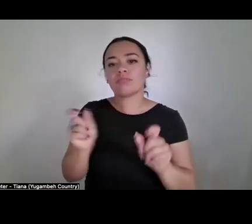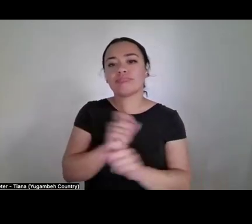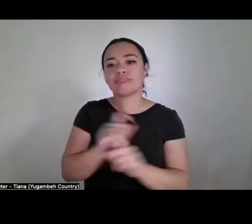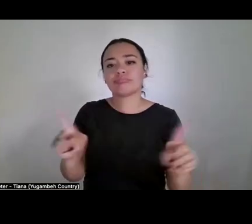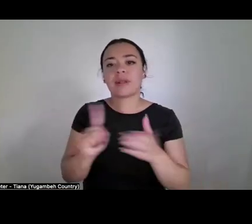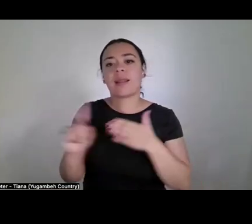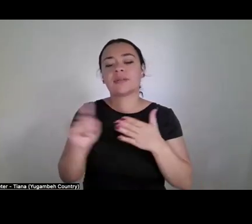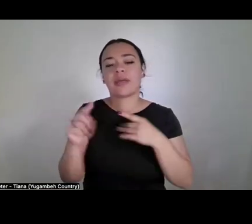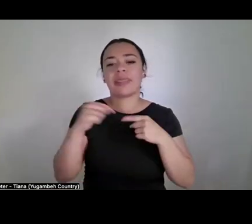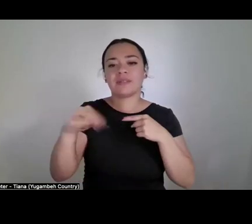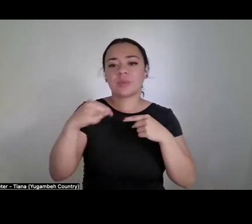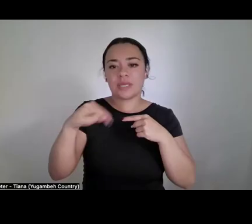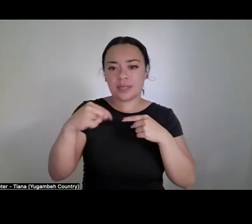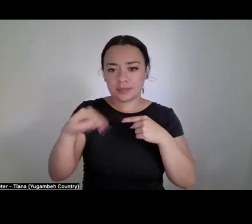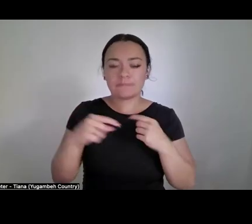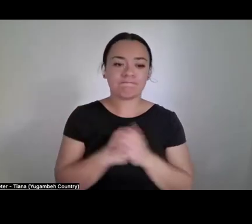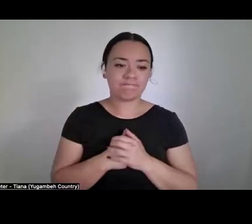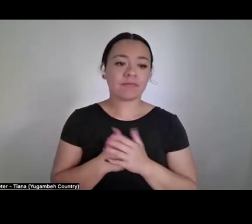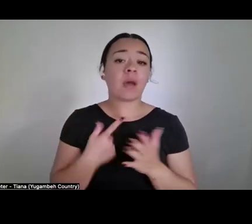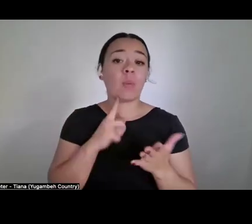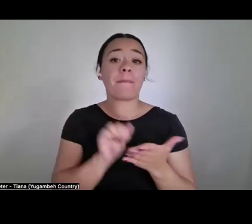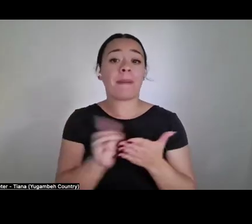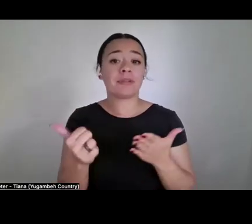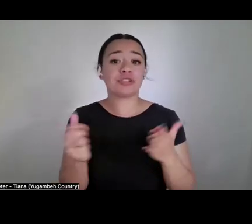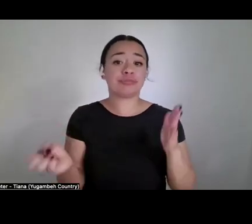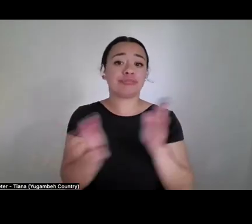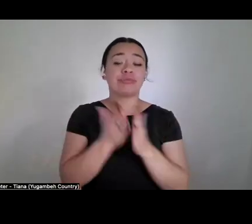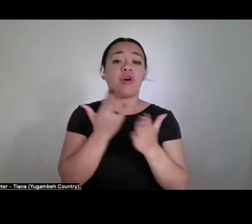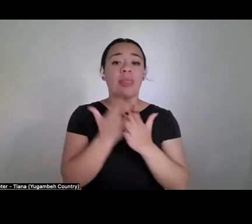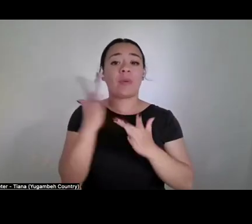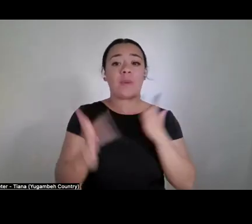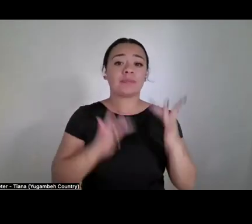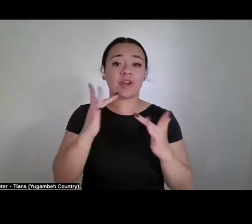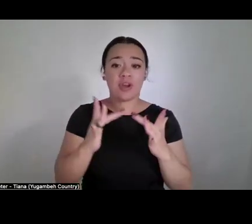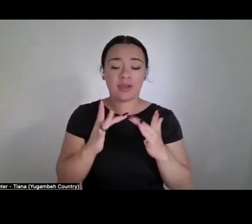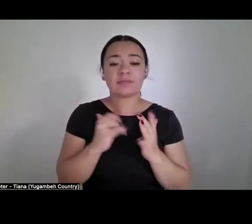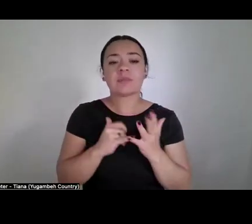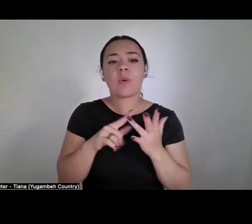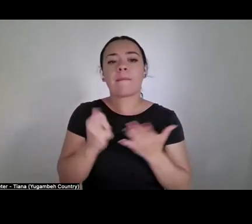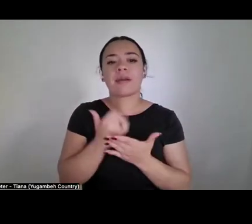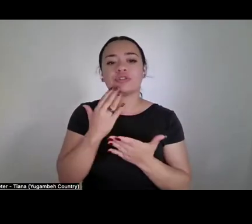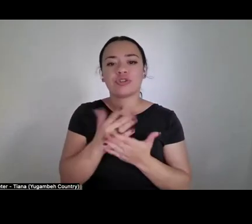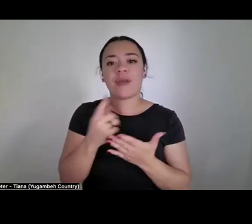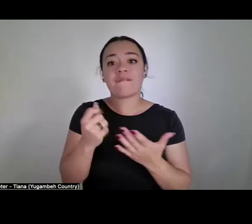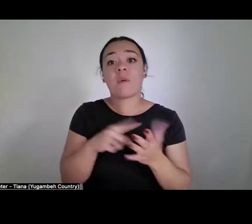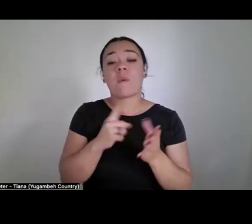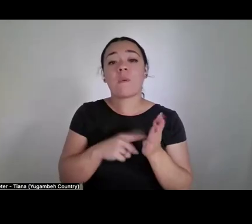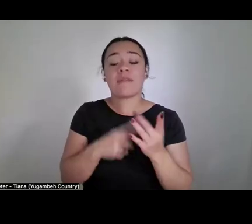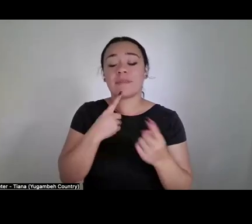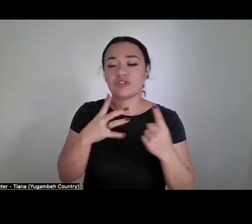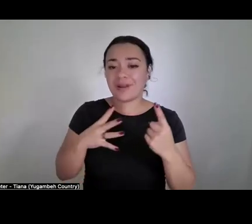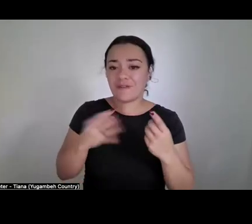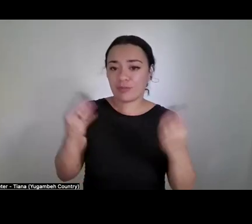this week. It'll also be published on our website. So I'll make sure you have all of the information from tonight. And as